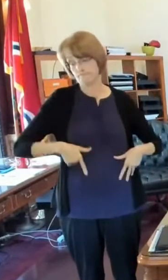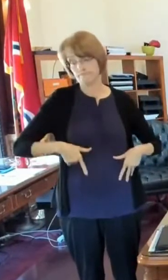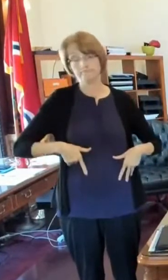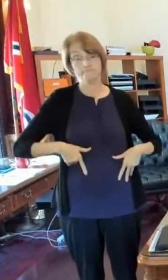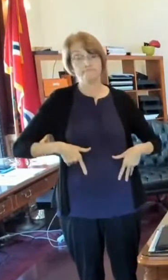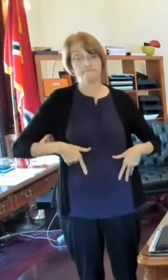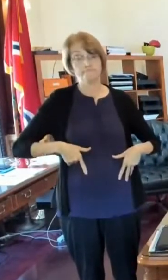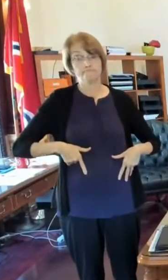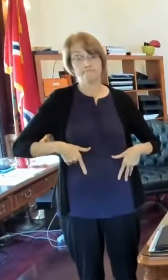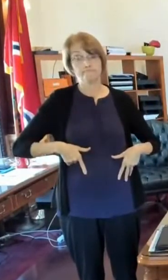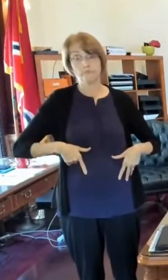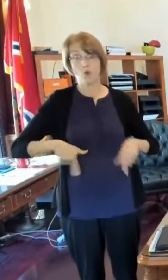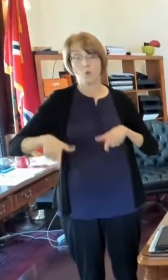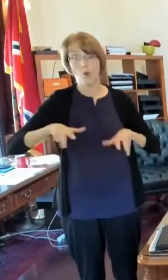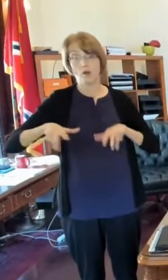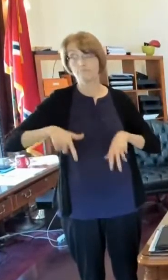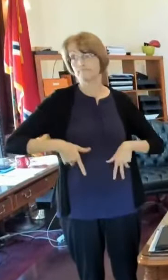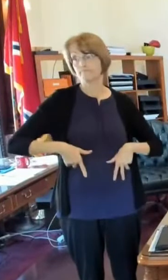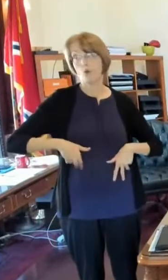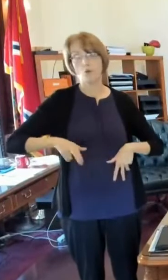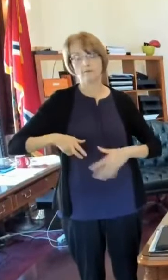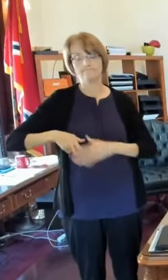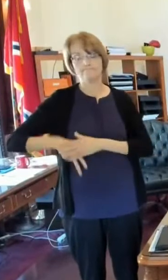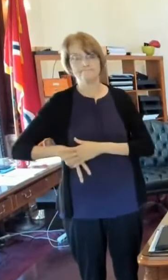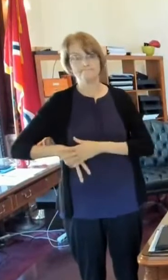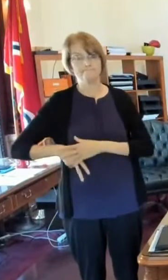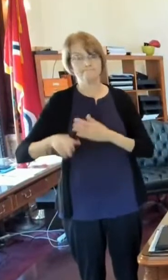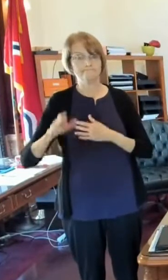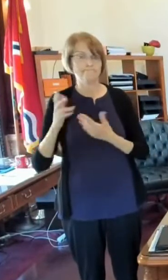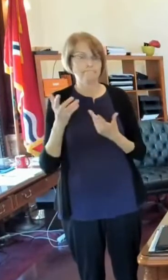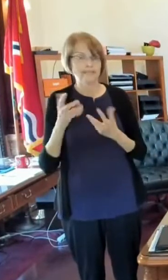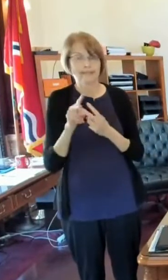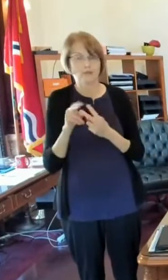down the street with them. So Missouri has